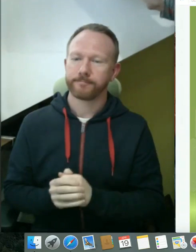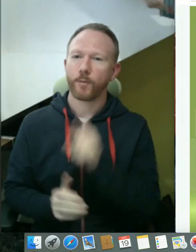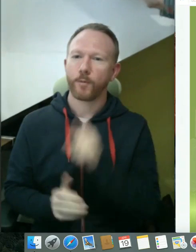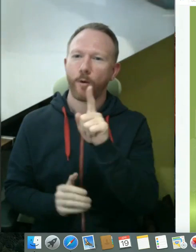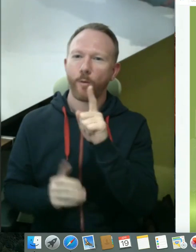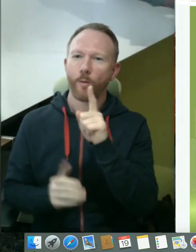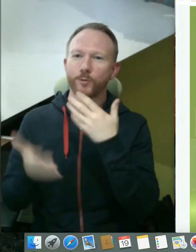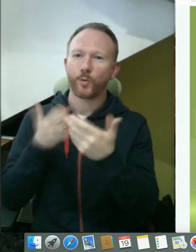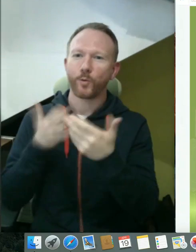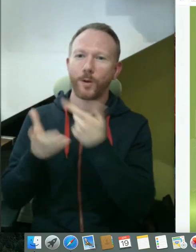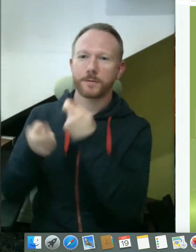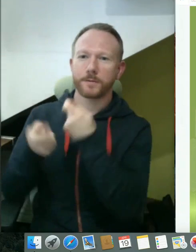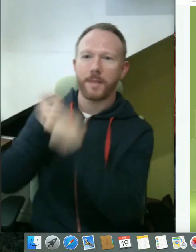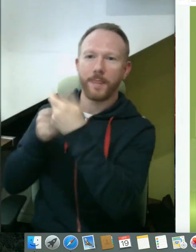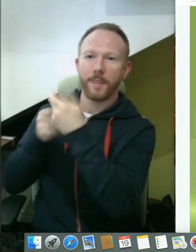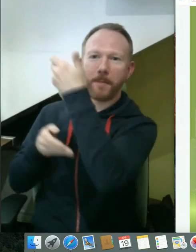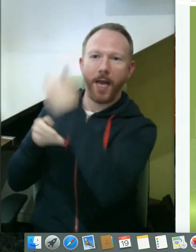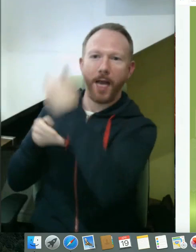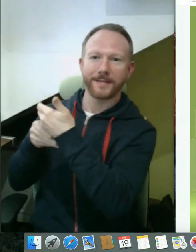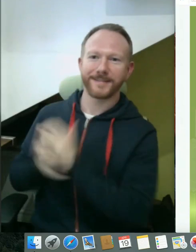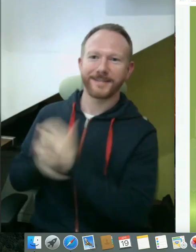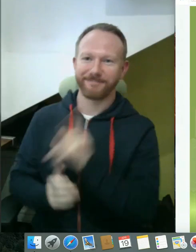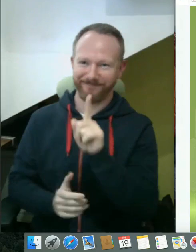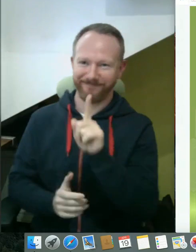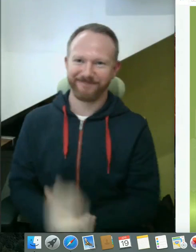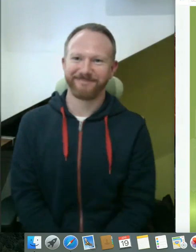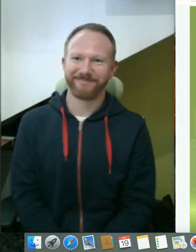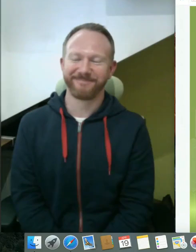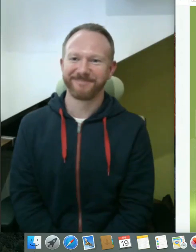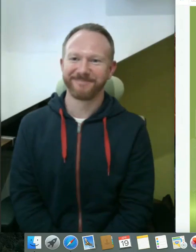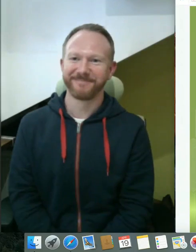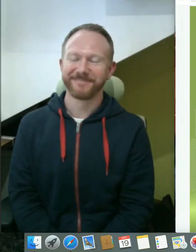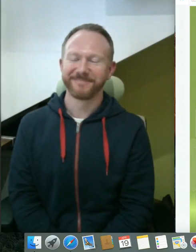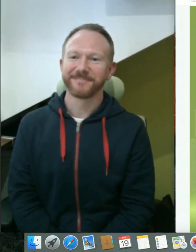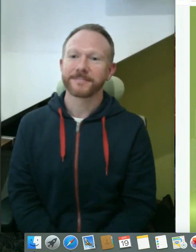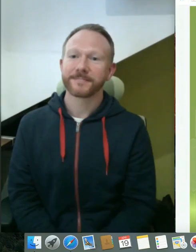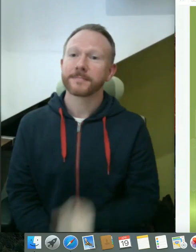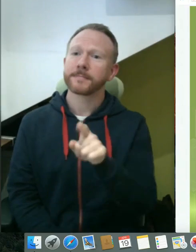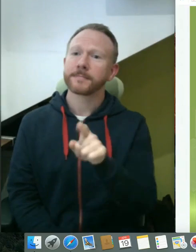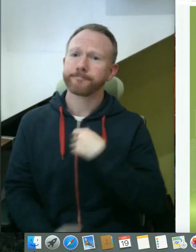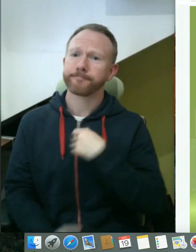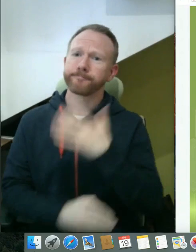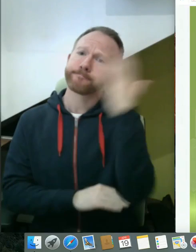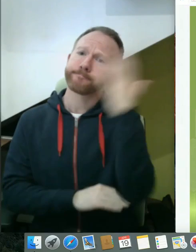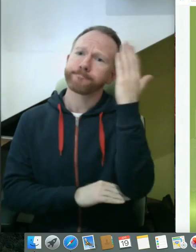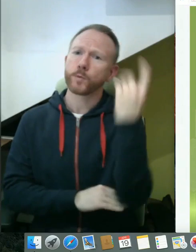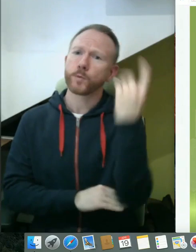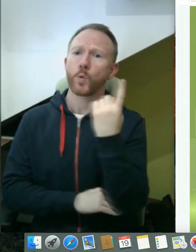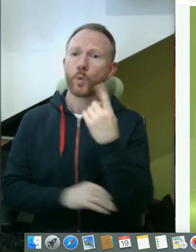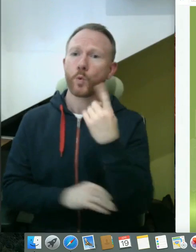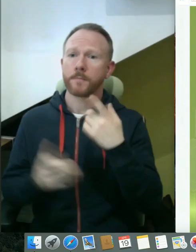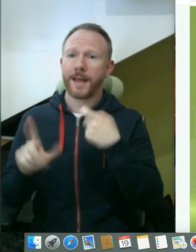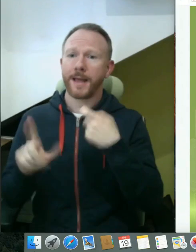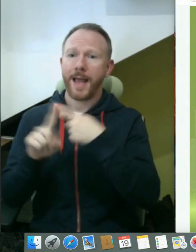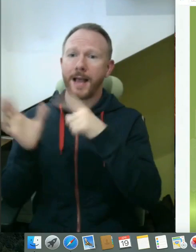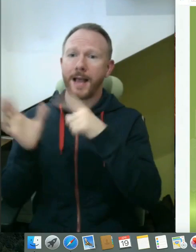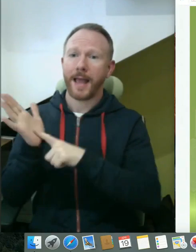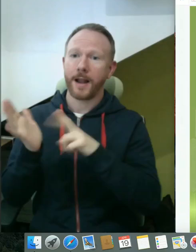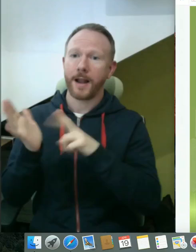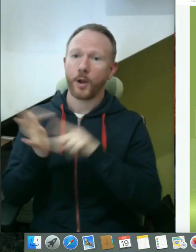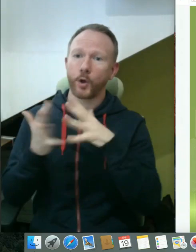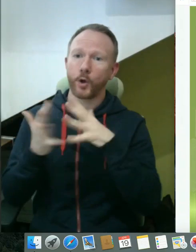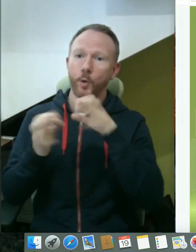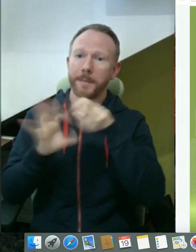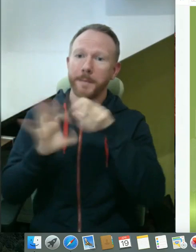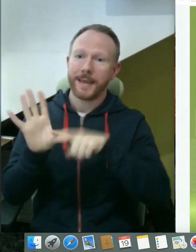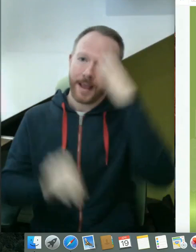we sort out the studio lighting. The talk is being given by Kal Newby. My name's